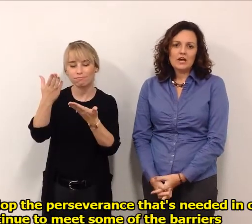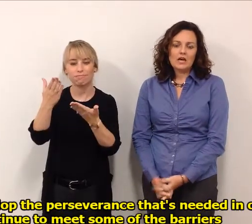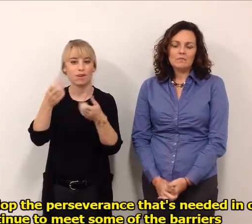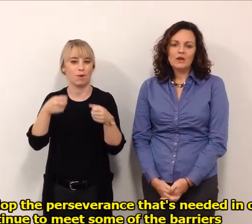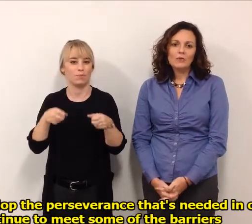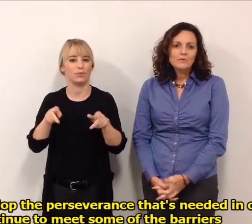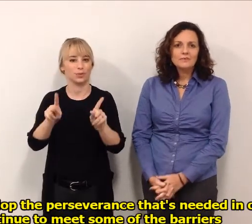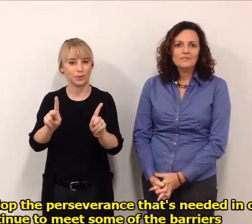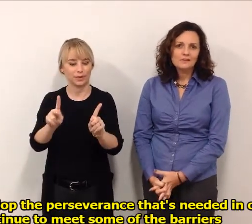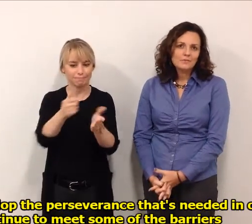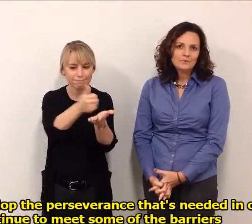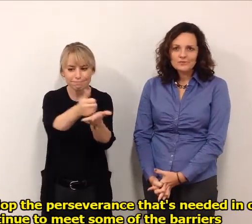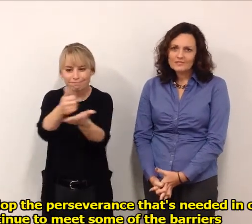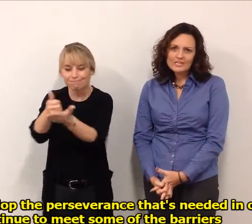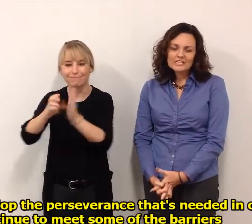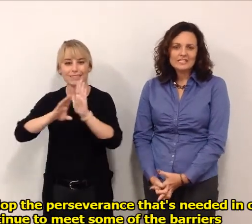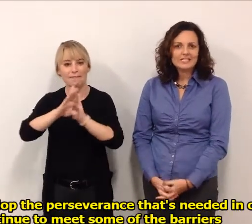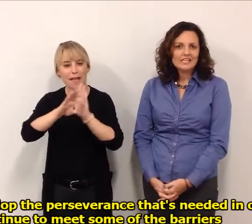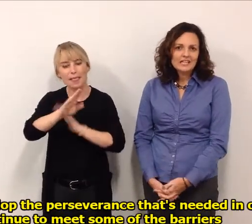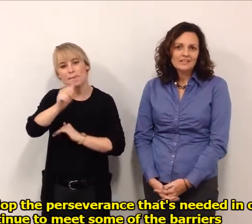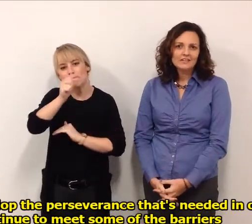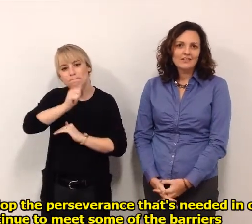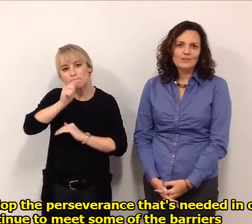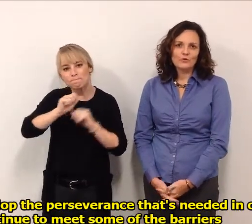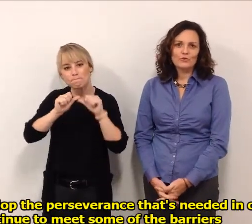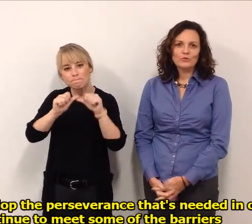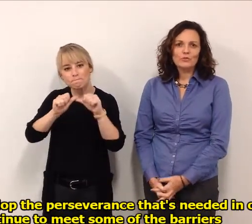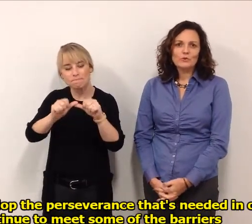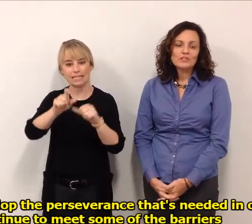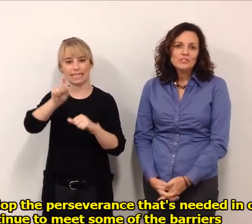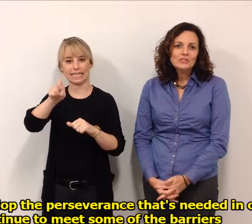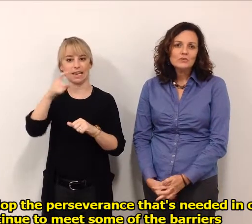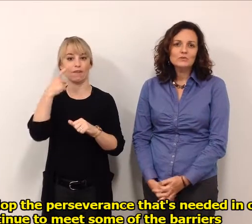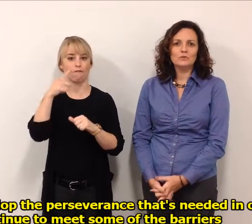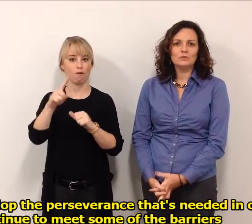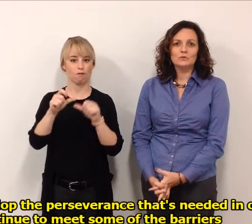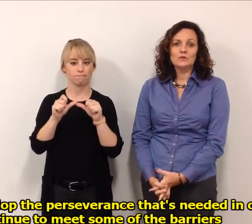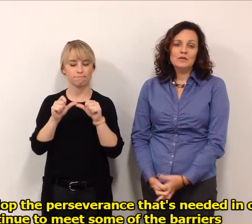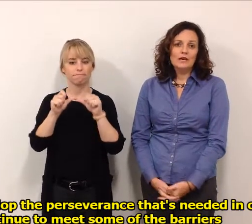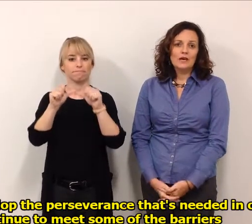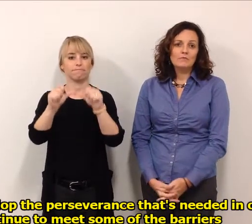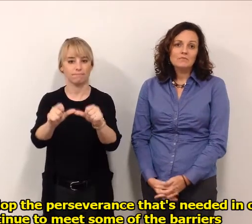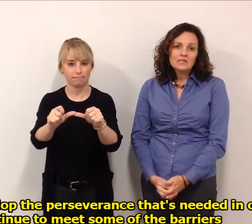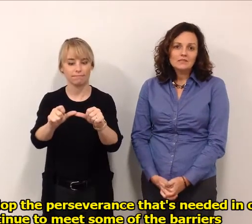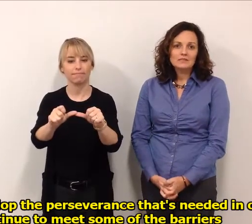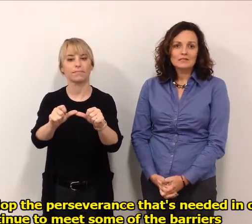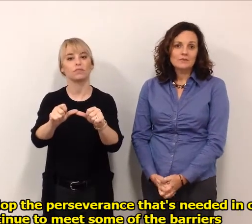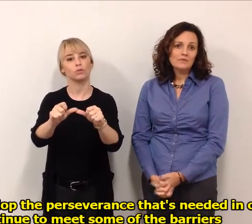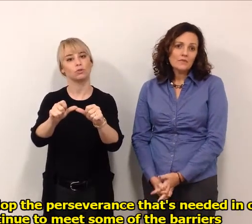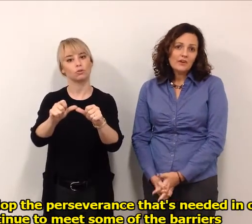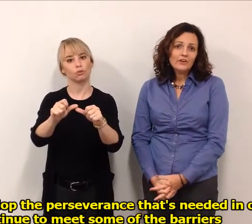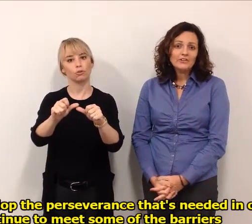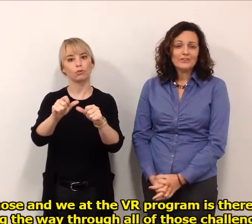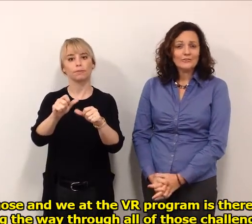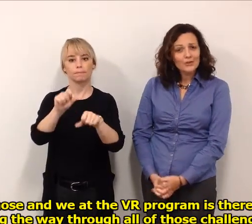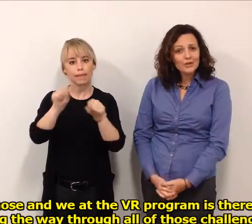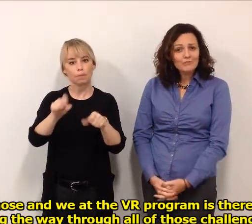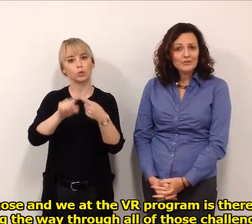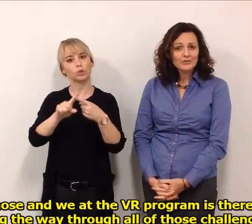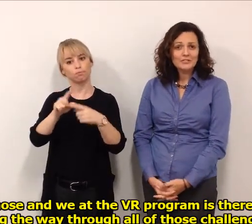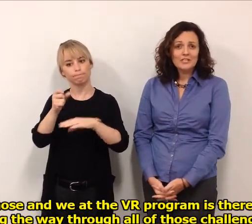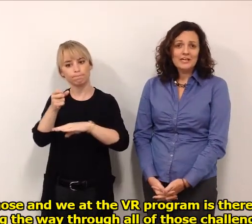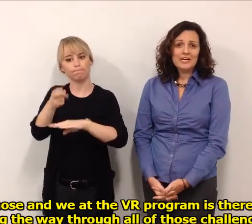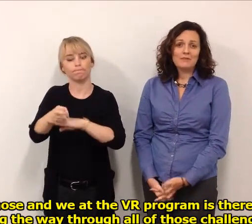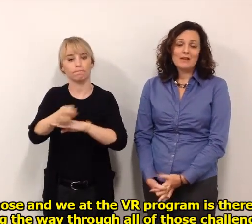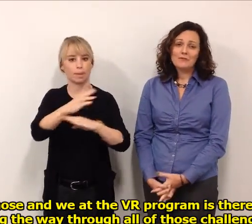opportunities, help them develop the perseverance that's needed in order to continue to meet some of the barriers and